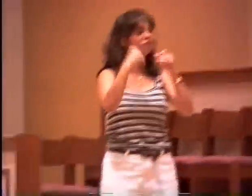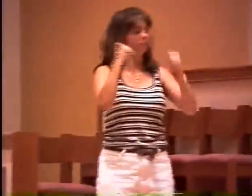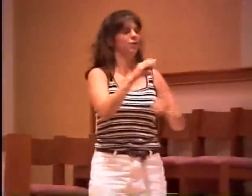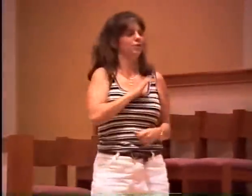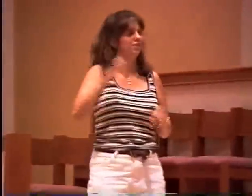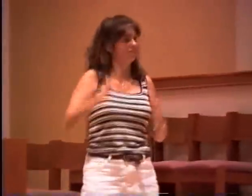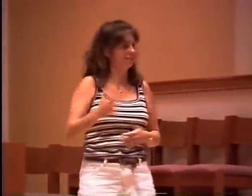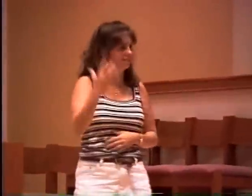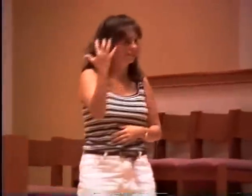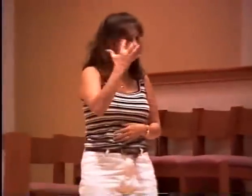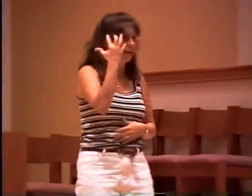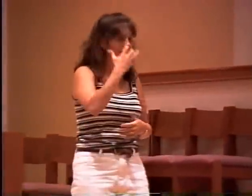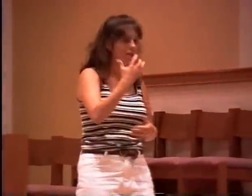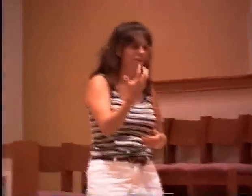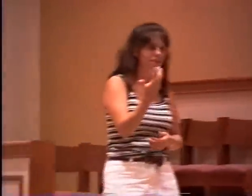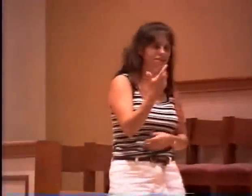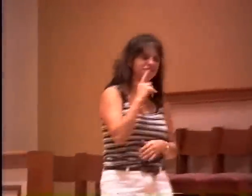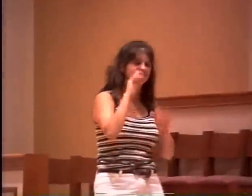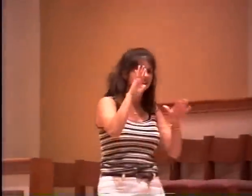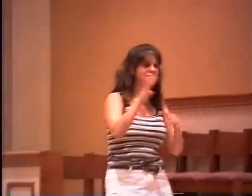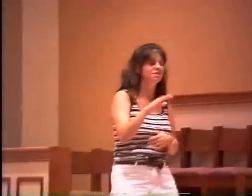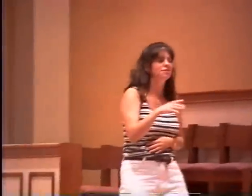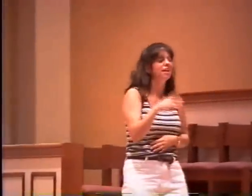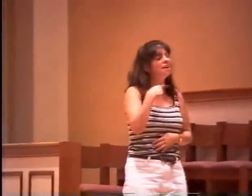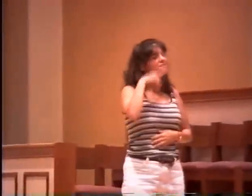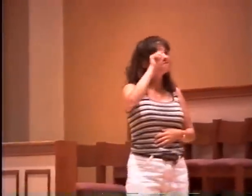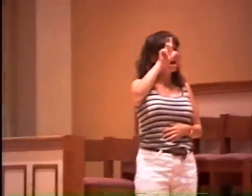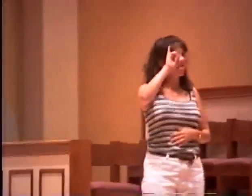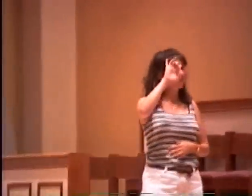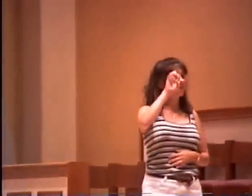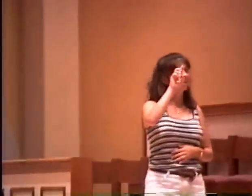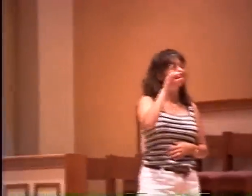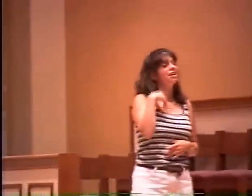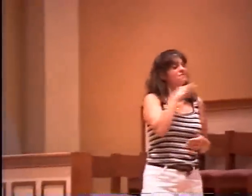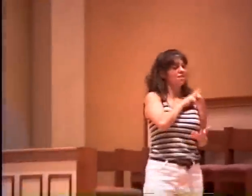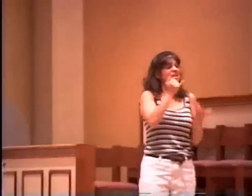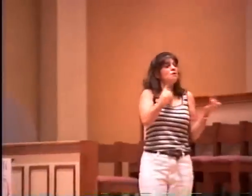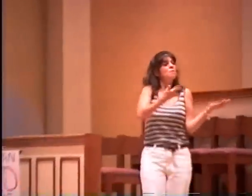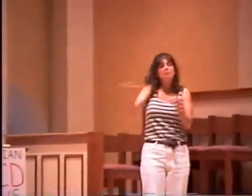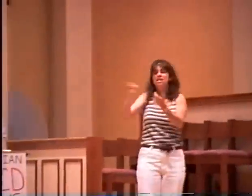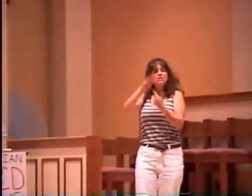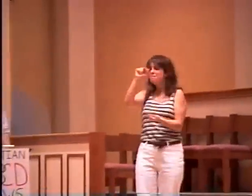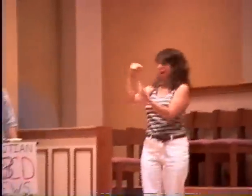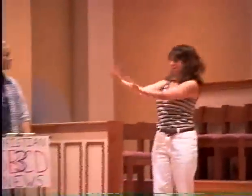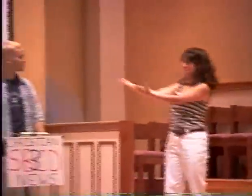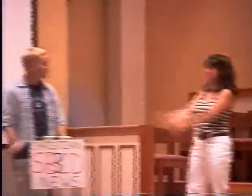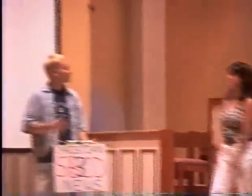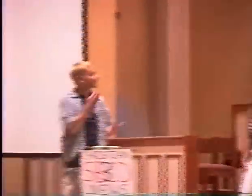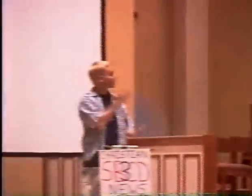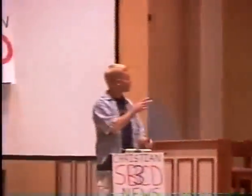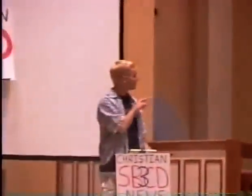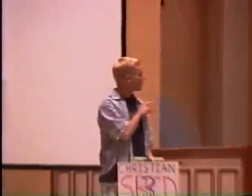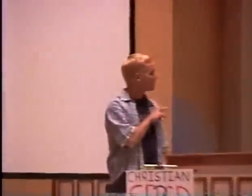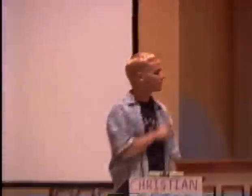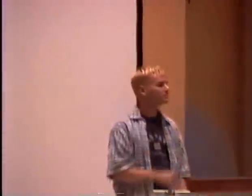It's such a good example as a Christian. That's fantastic. Now, back to you, Matt.